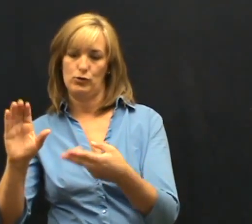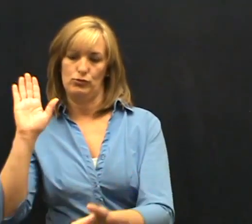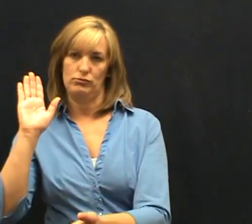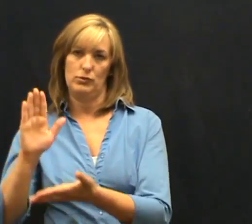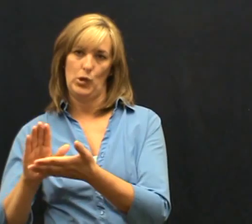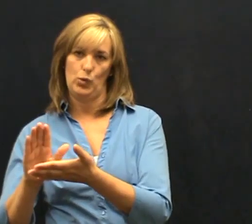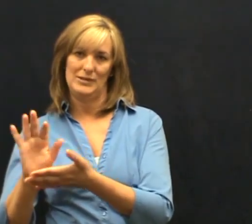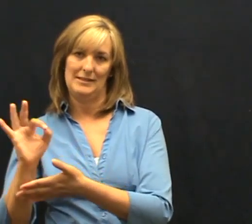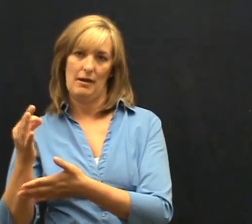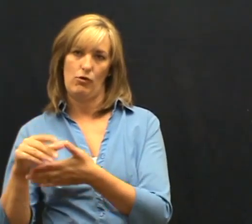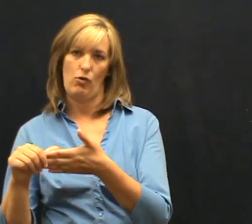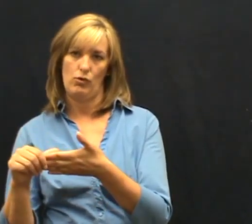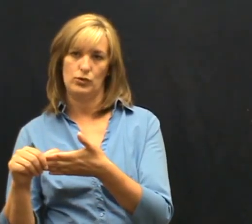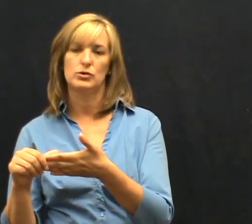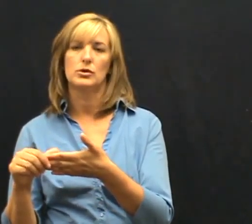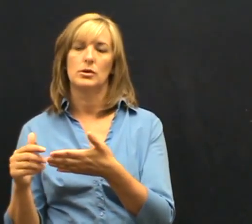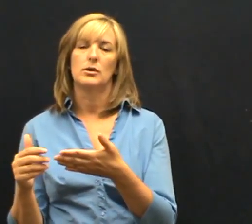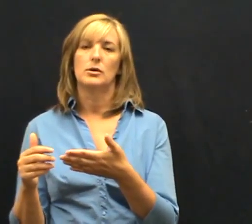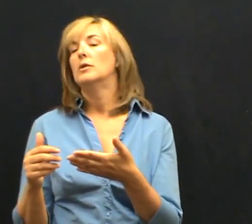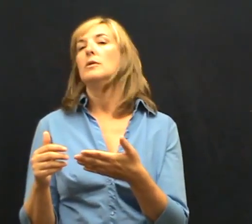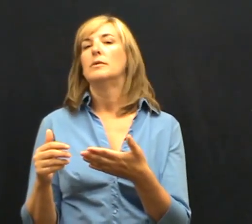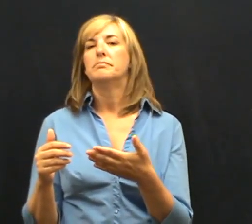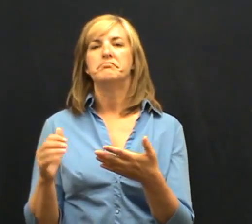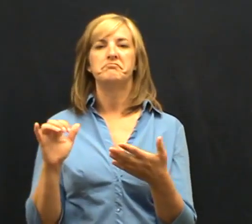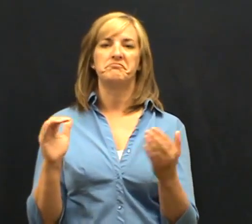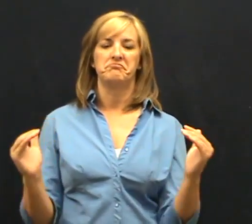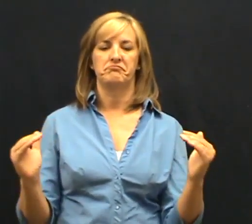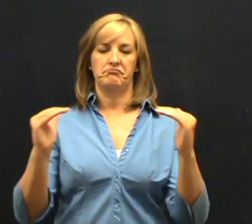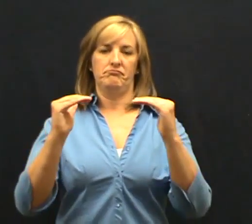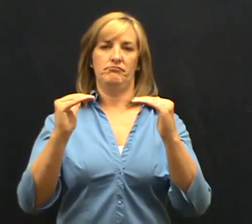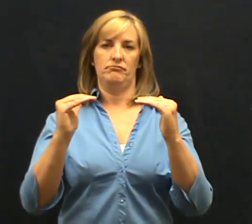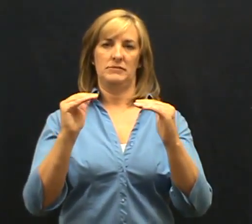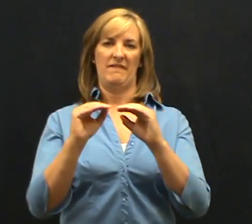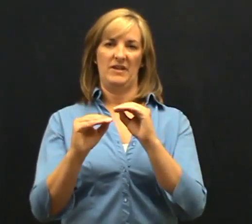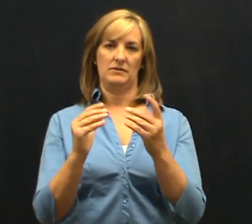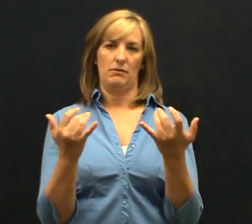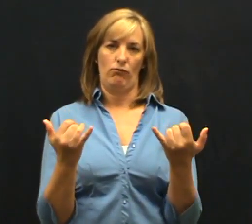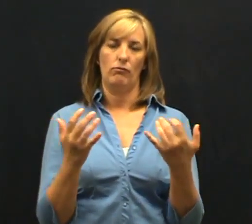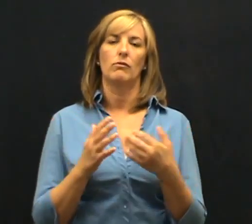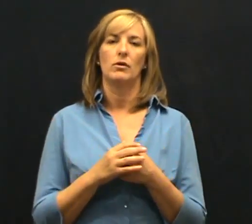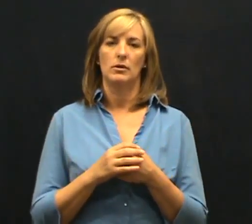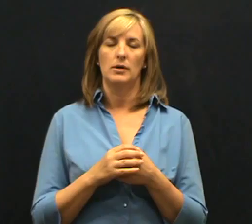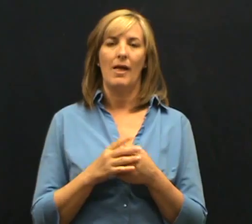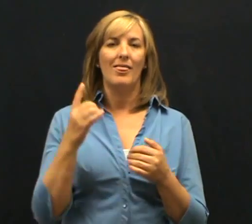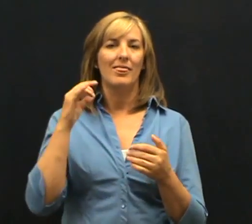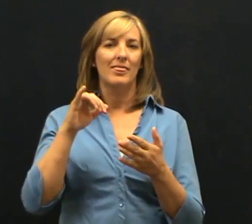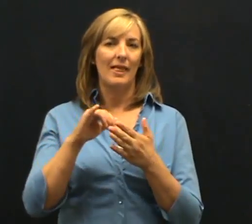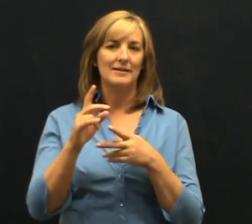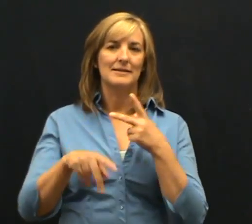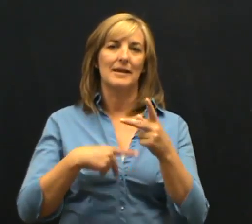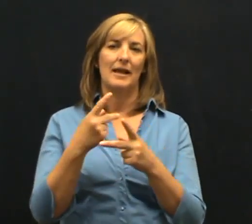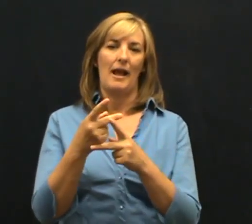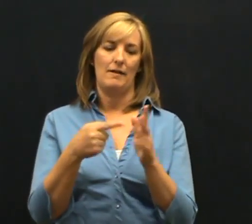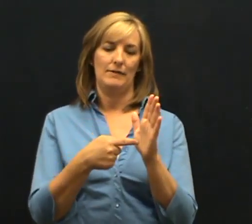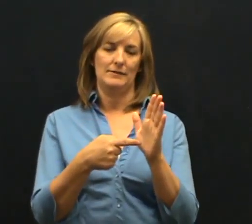extra $9 to fix that error. So these are the examples of the 5 types of entries that we might